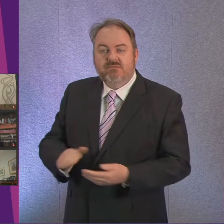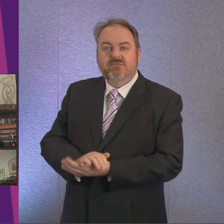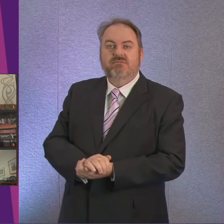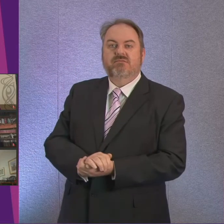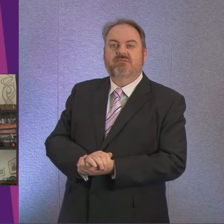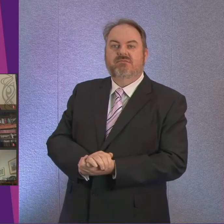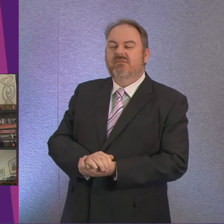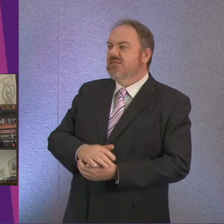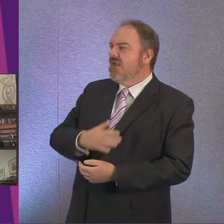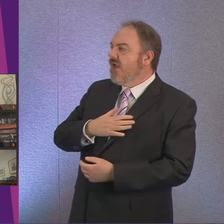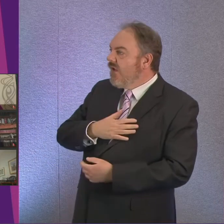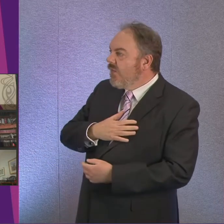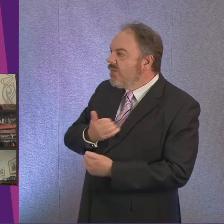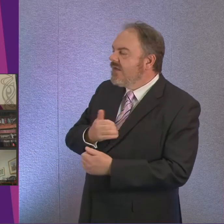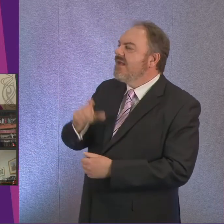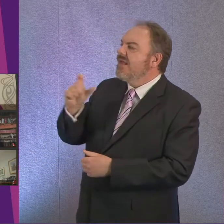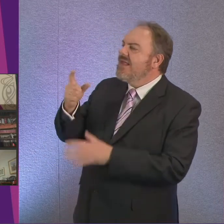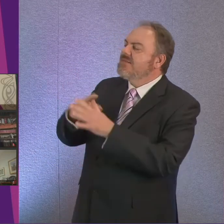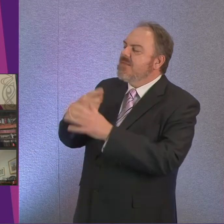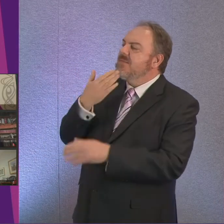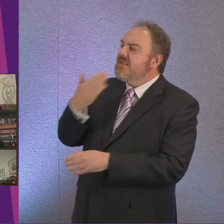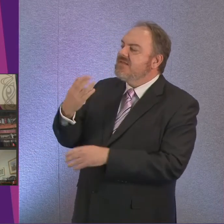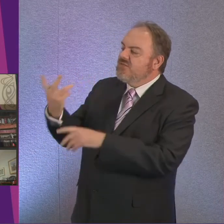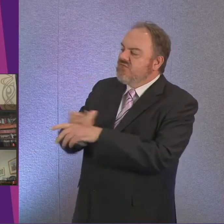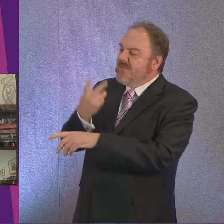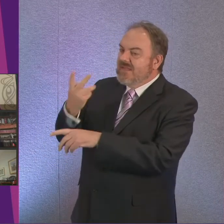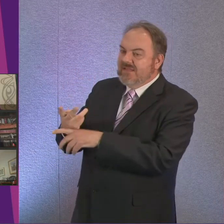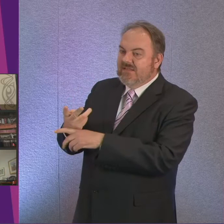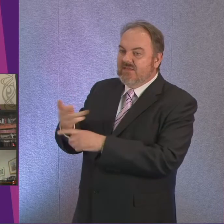Claire Adamson to repeat her question? Thank you very much.